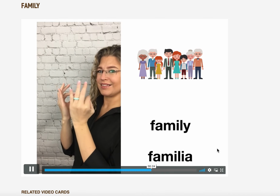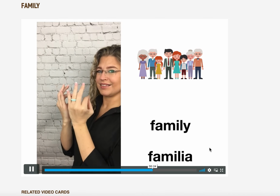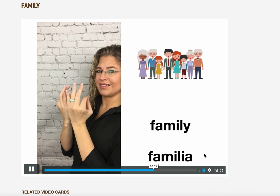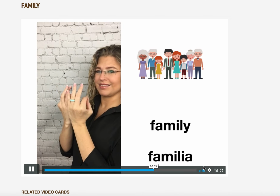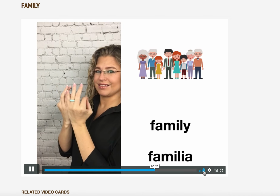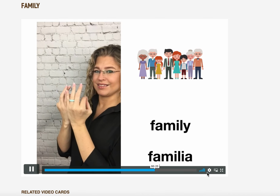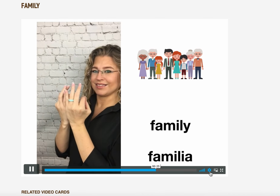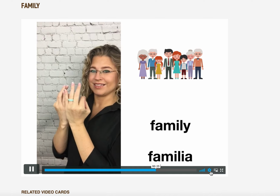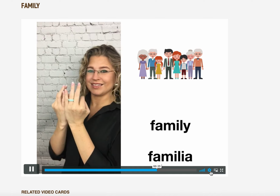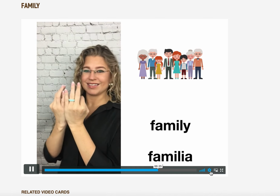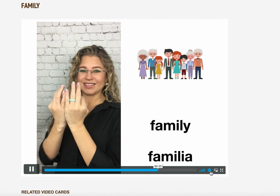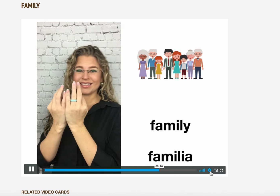You can also adjust the speed.